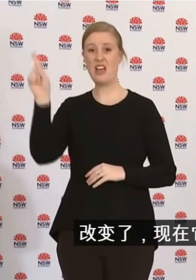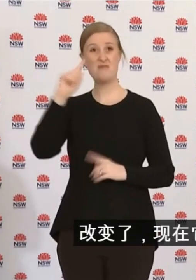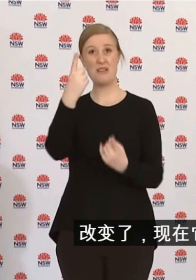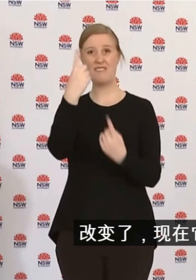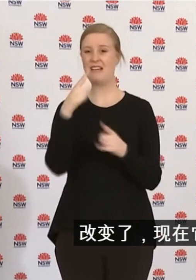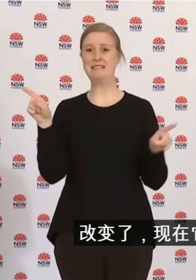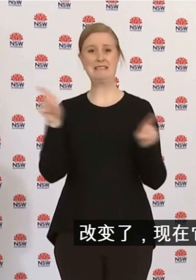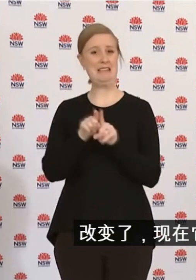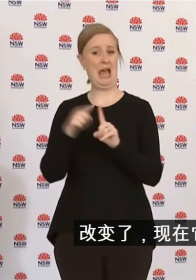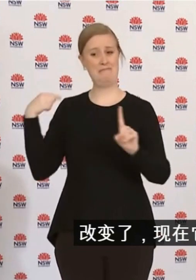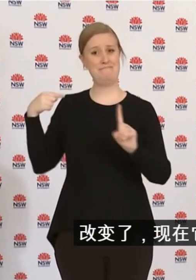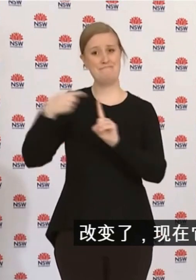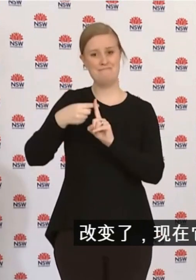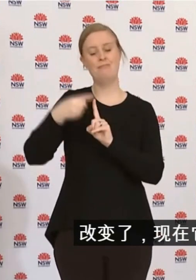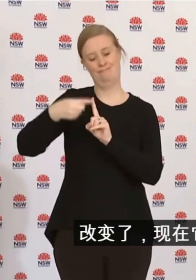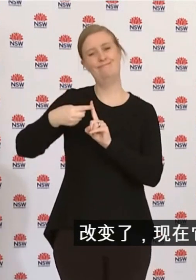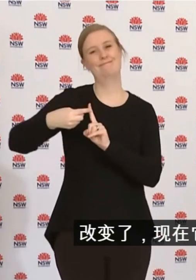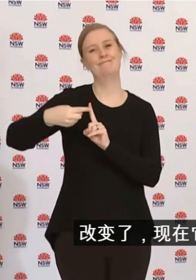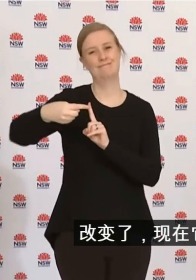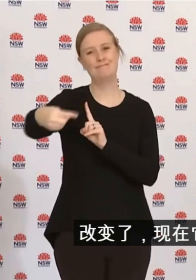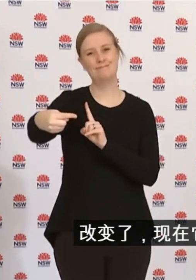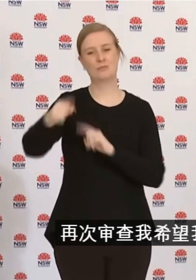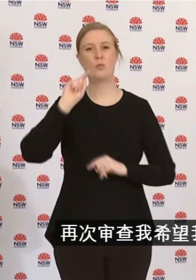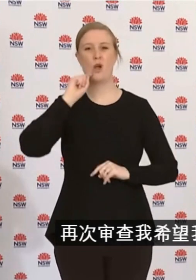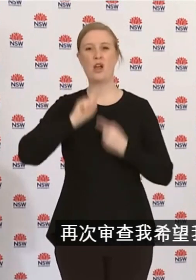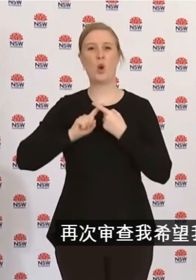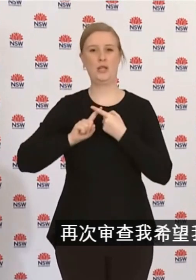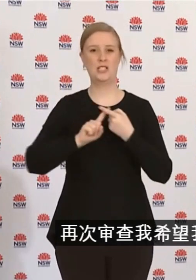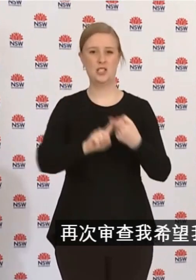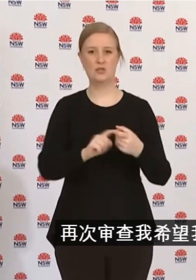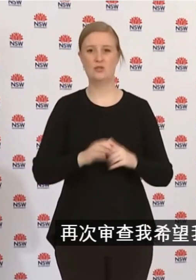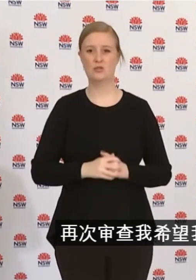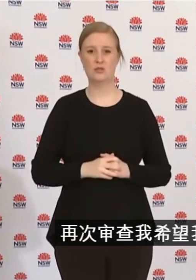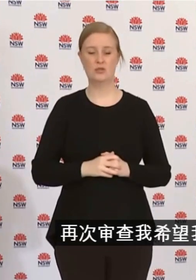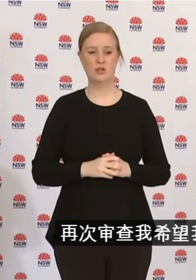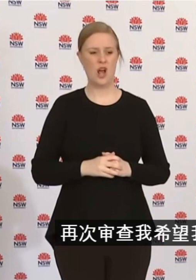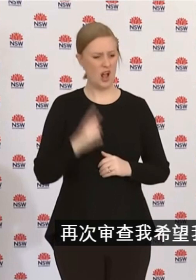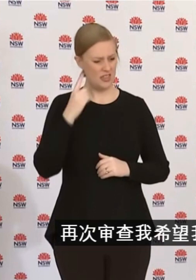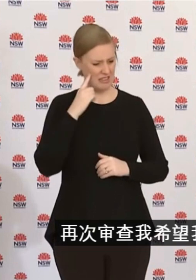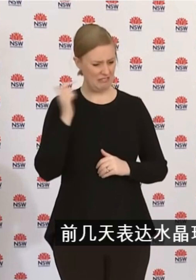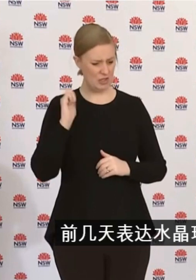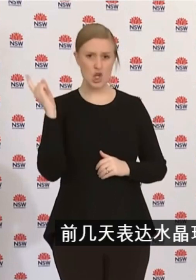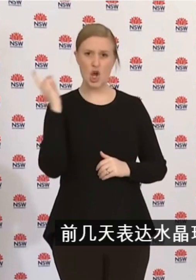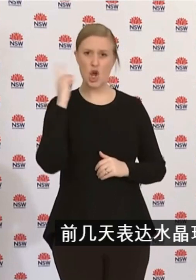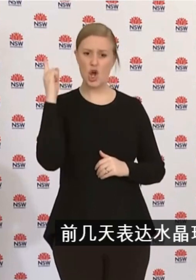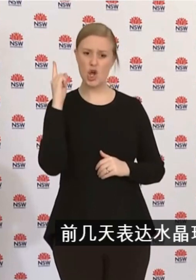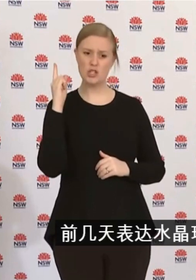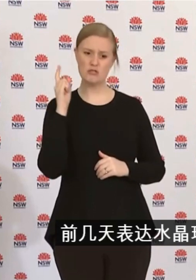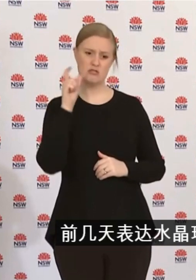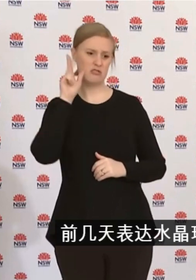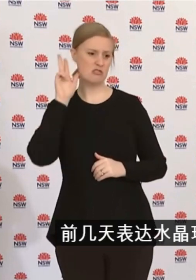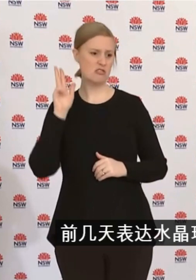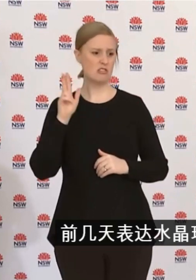so that at the moment it will continue, but it's under constant review. Again, I think I heard the Premier use that expression the other